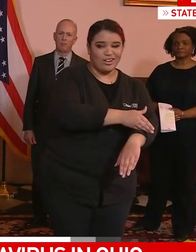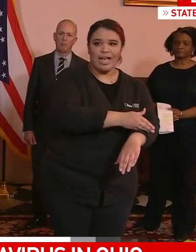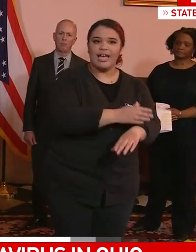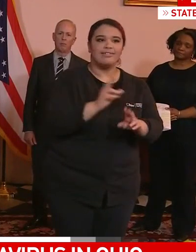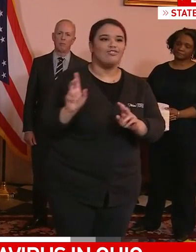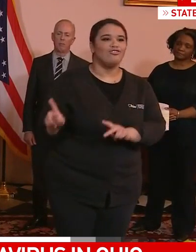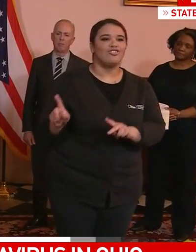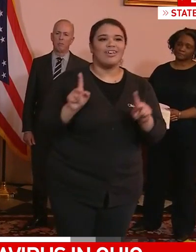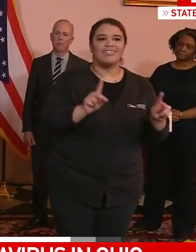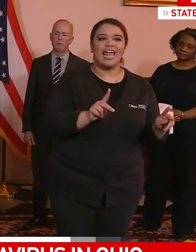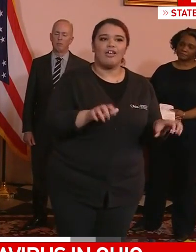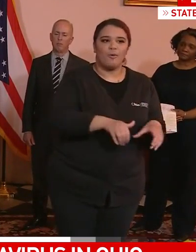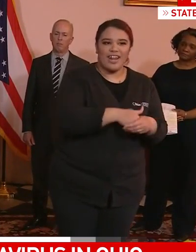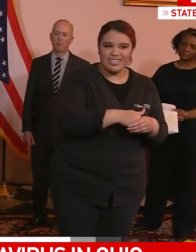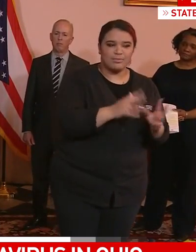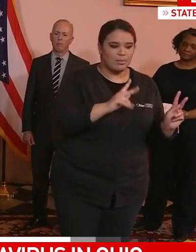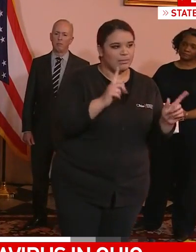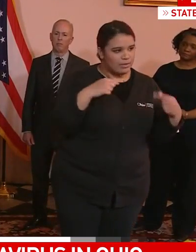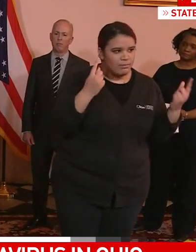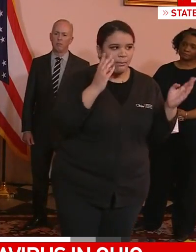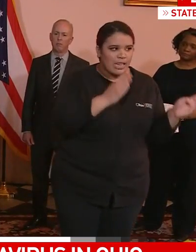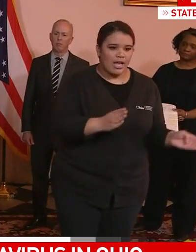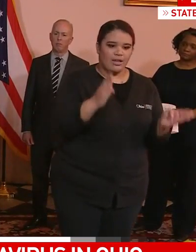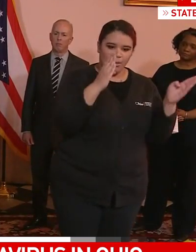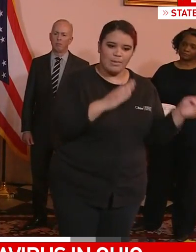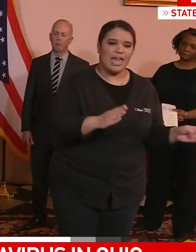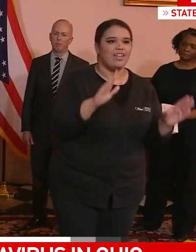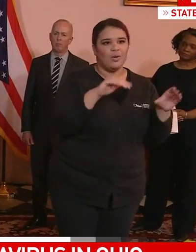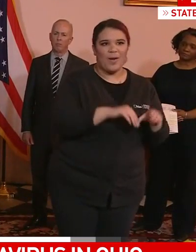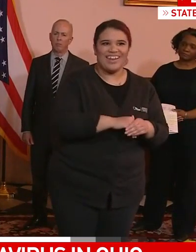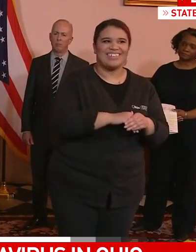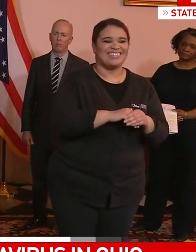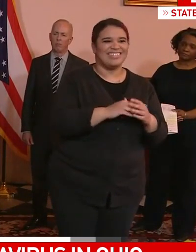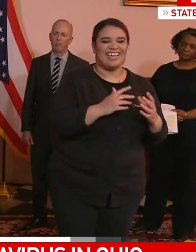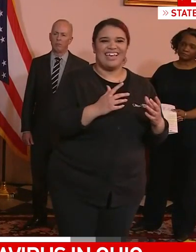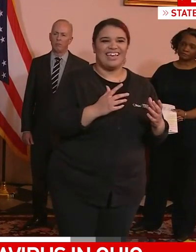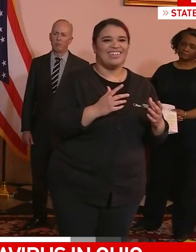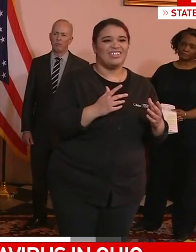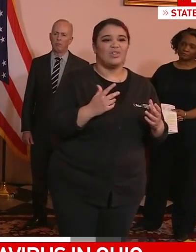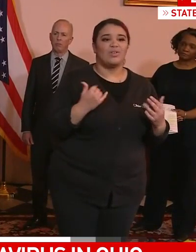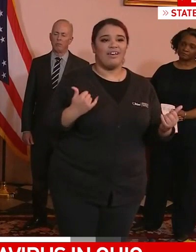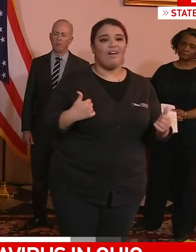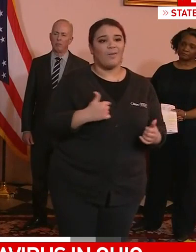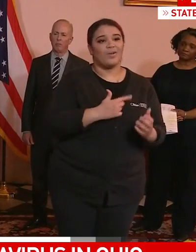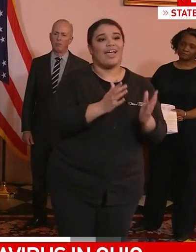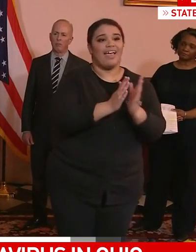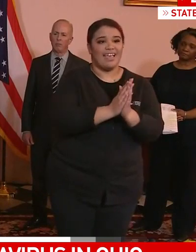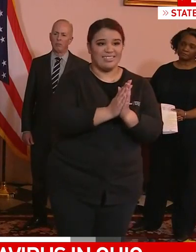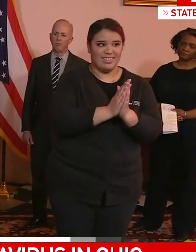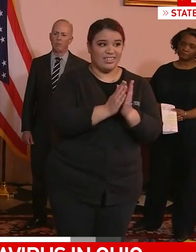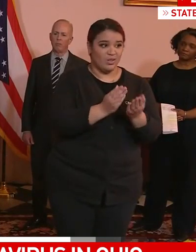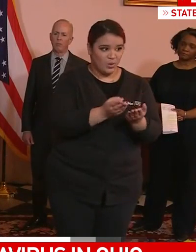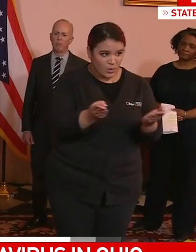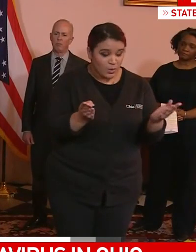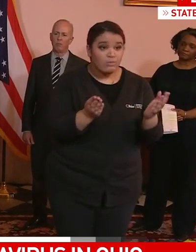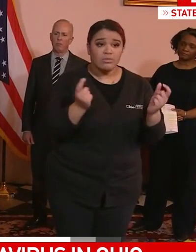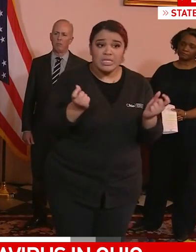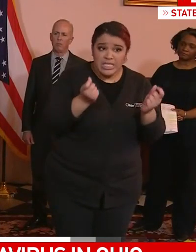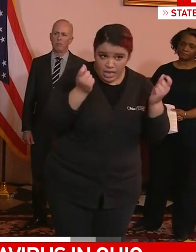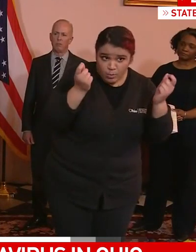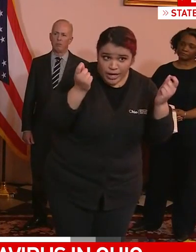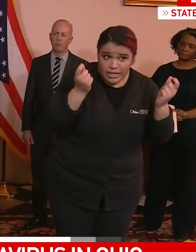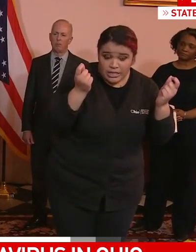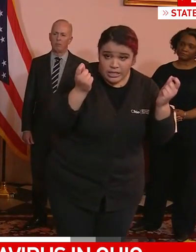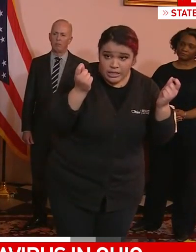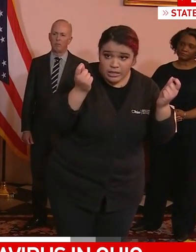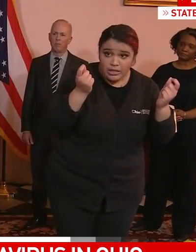time. And, you know, again, we would just ask them to figure out a way to celebrate the wedding, but maybe